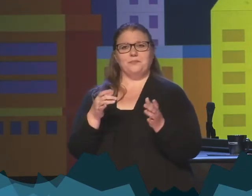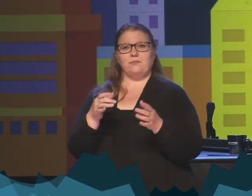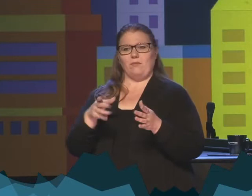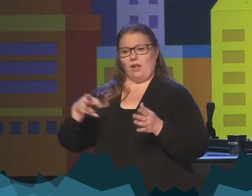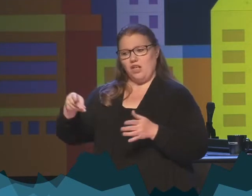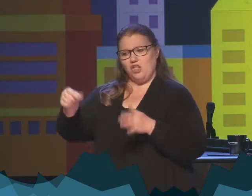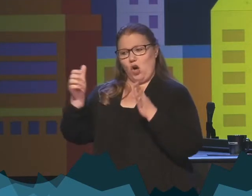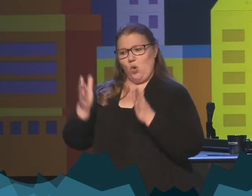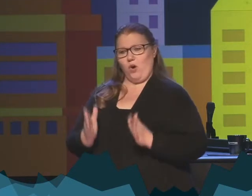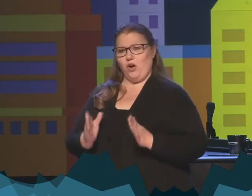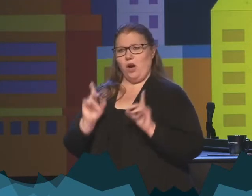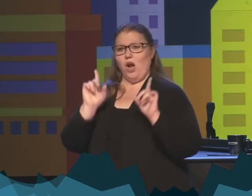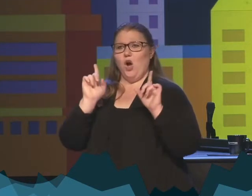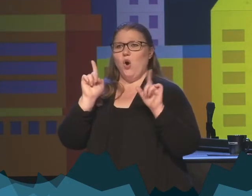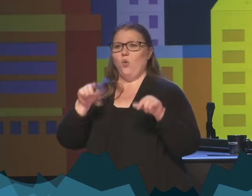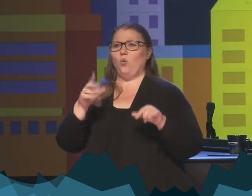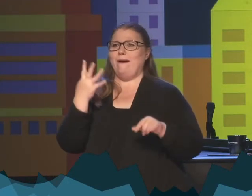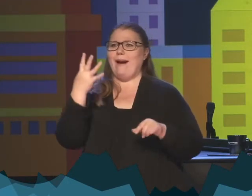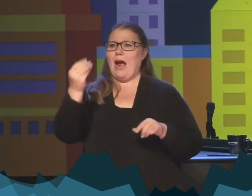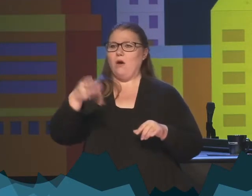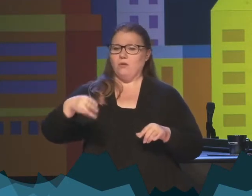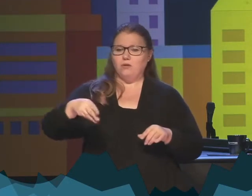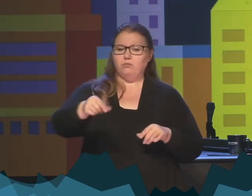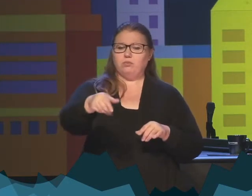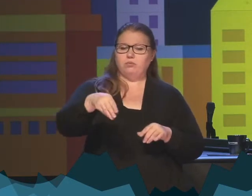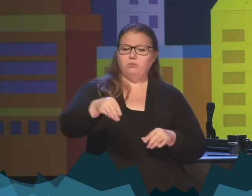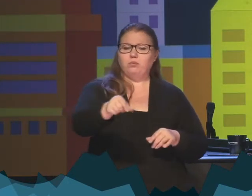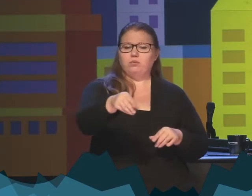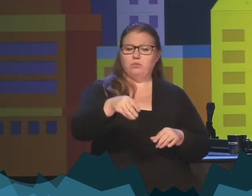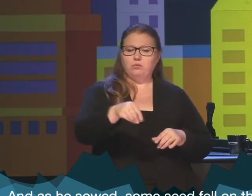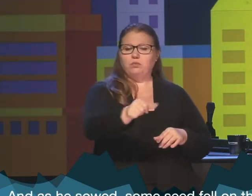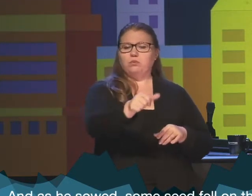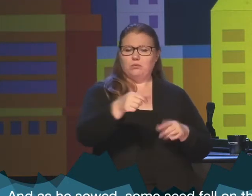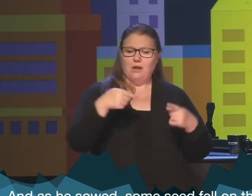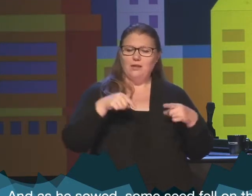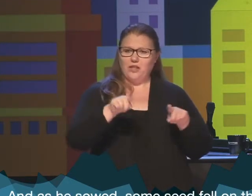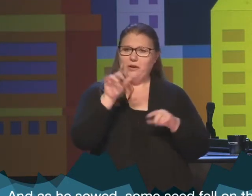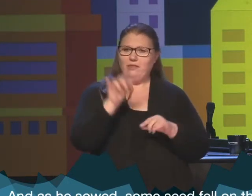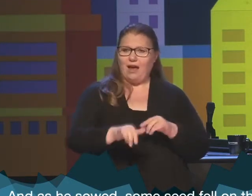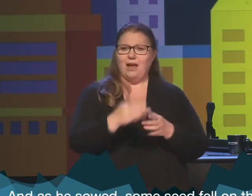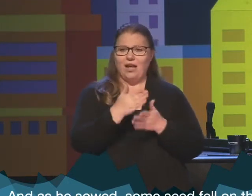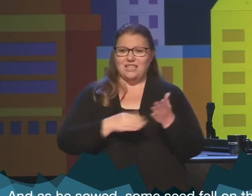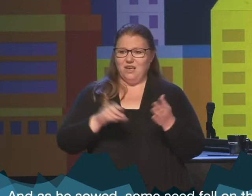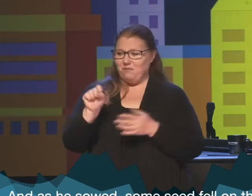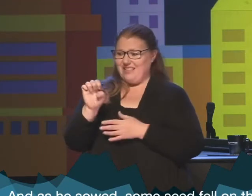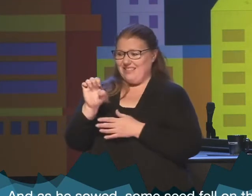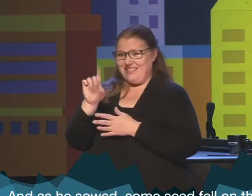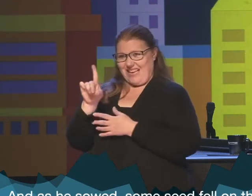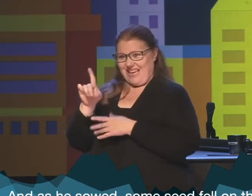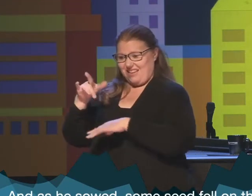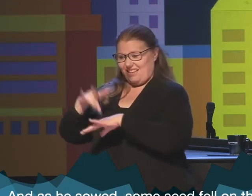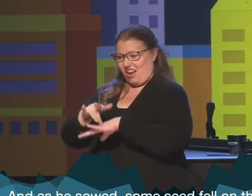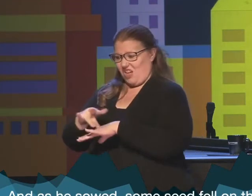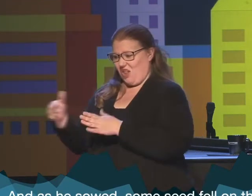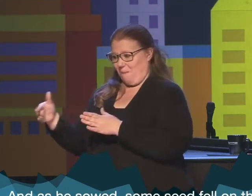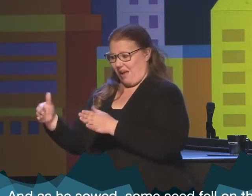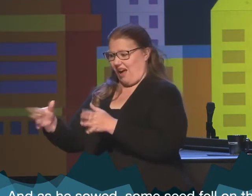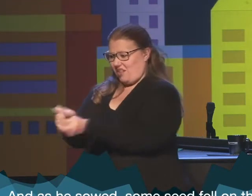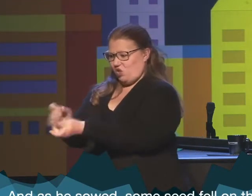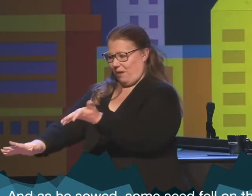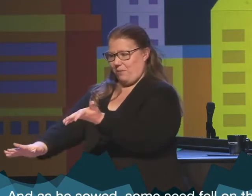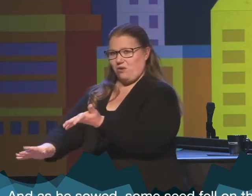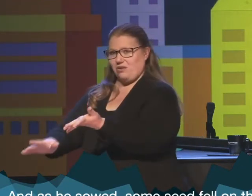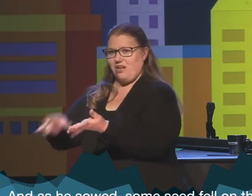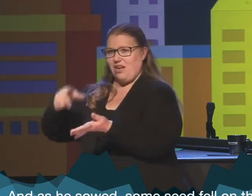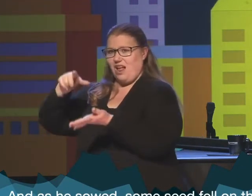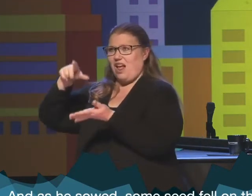sower went out to sow his seed. And as he sowed, some seed fell on the path, and it was trampled. And the birds